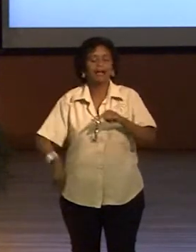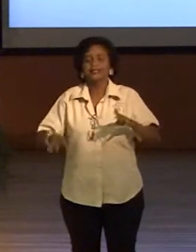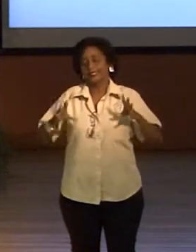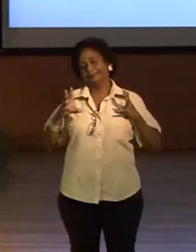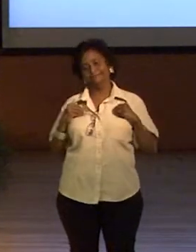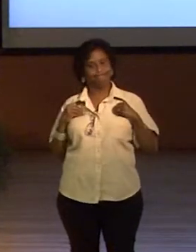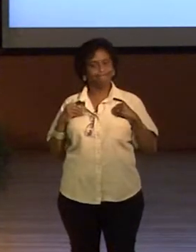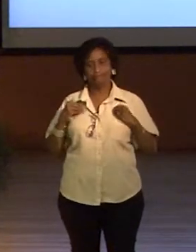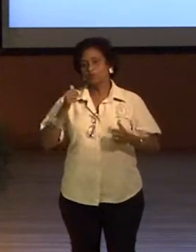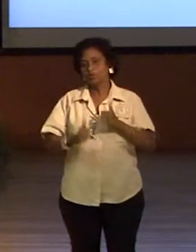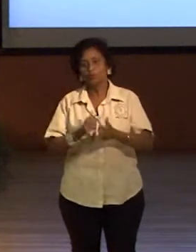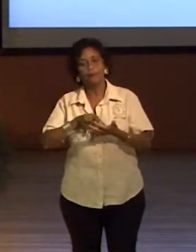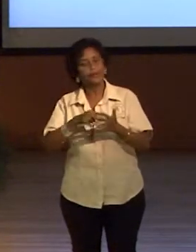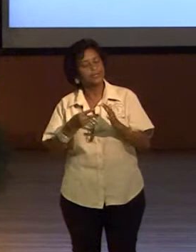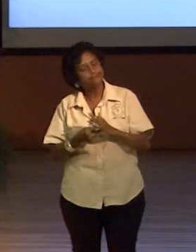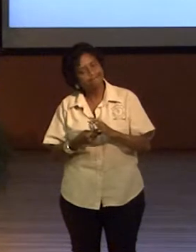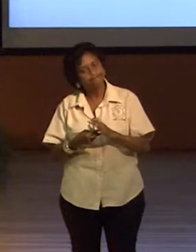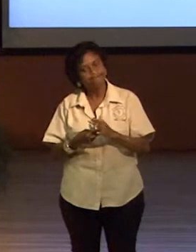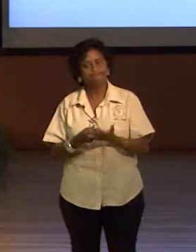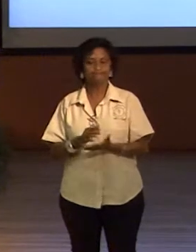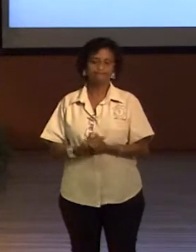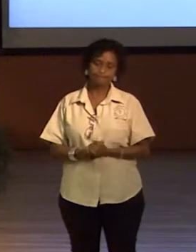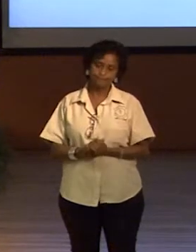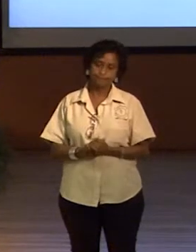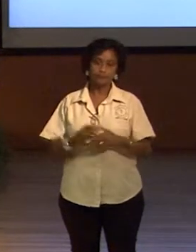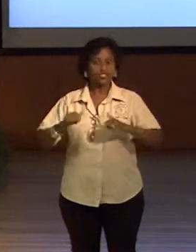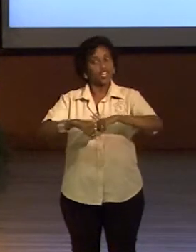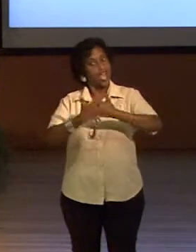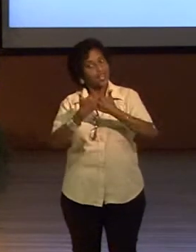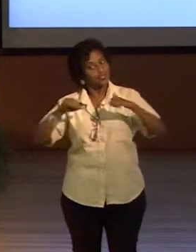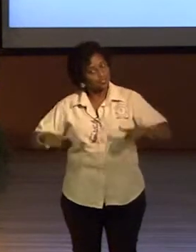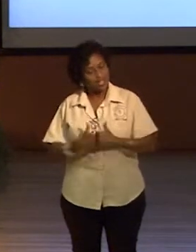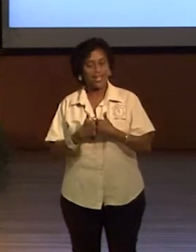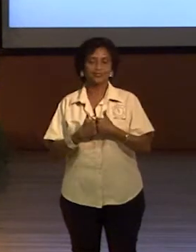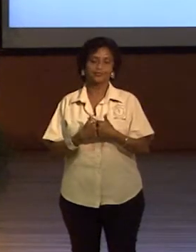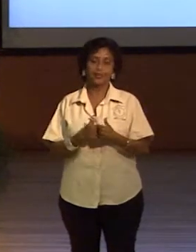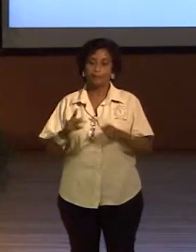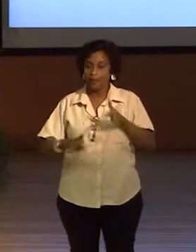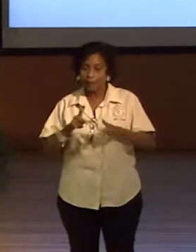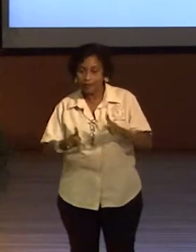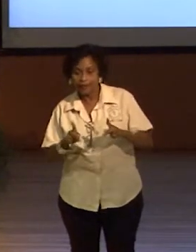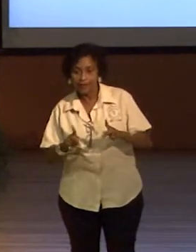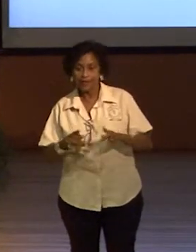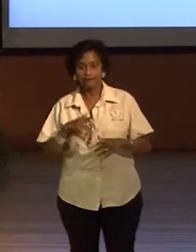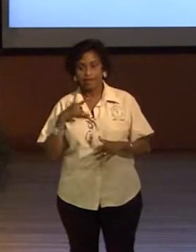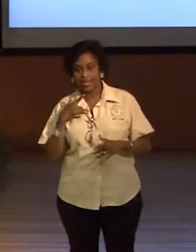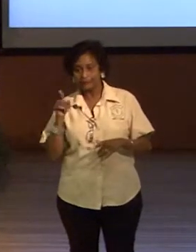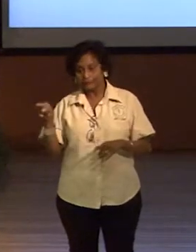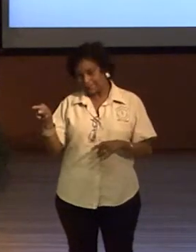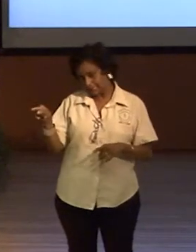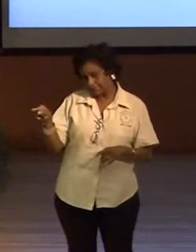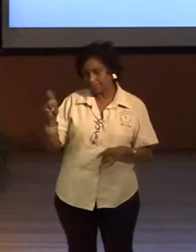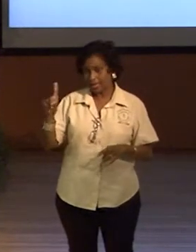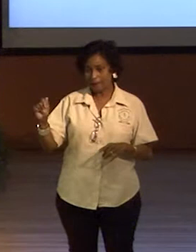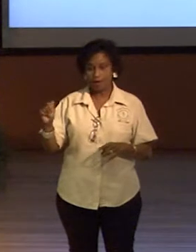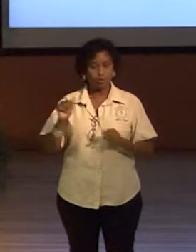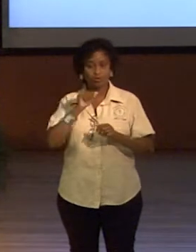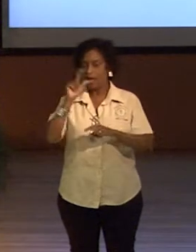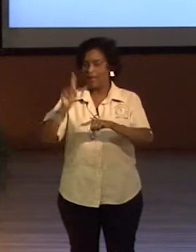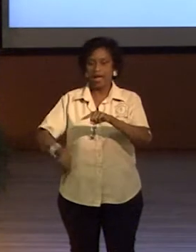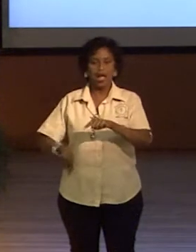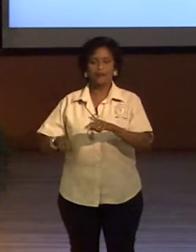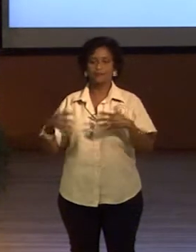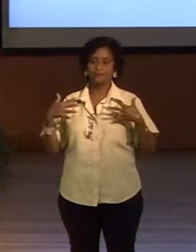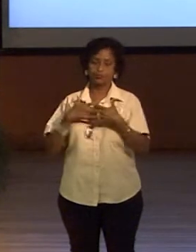story of the challenges that people will perceive to be disabled, and in this case, a